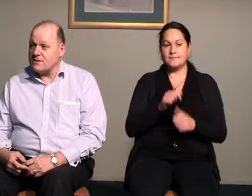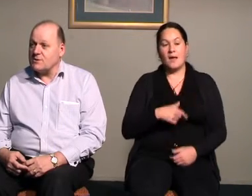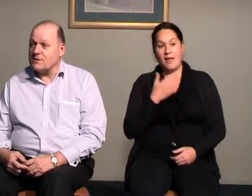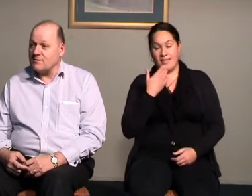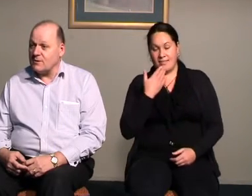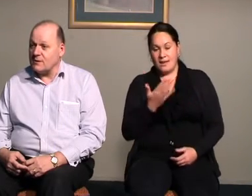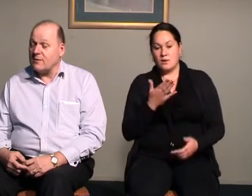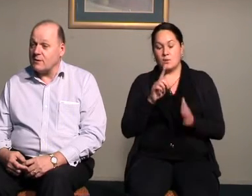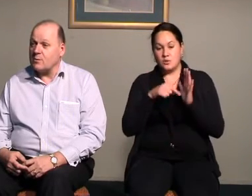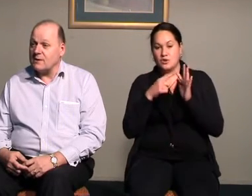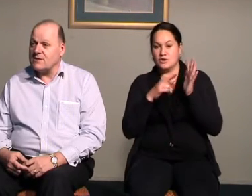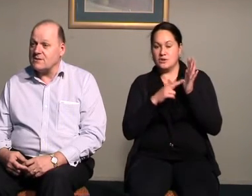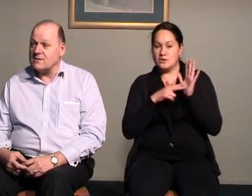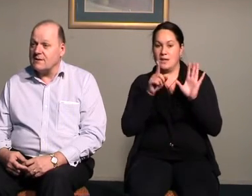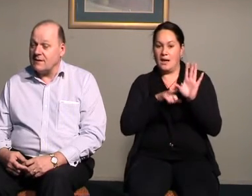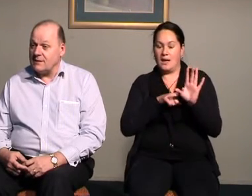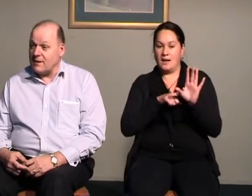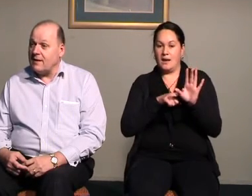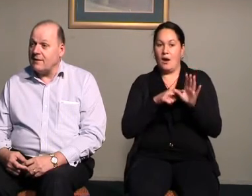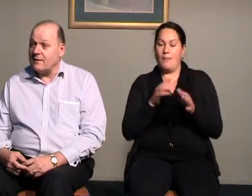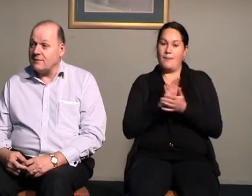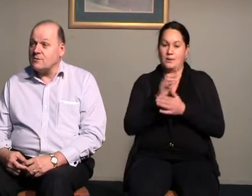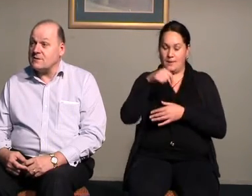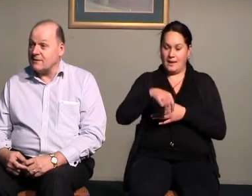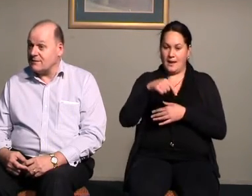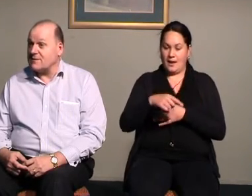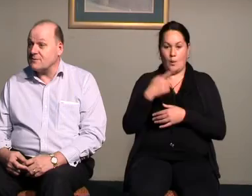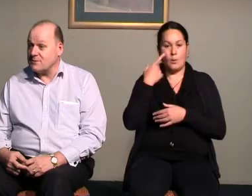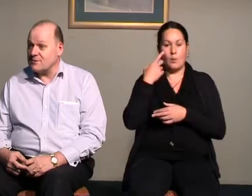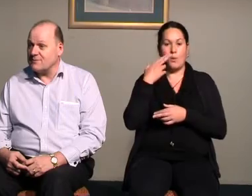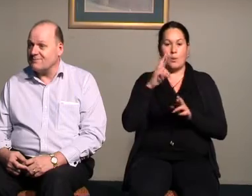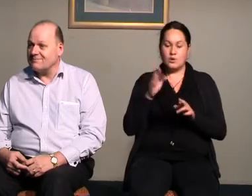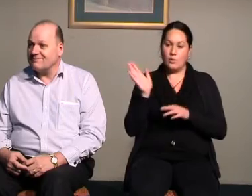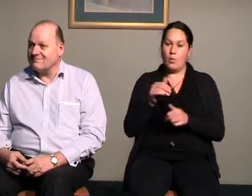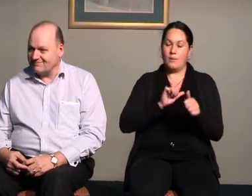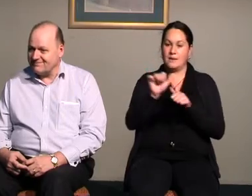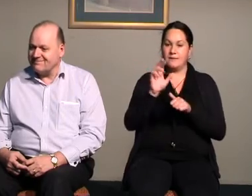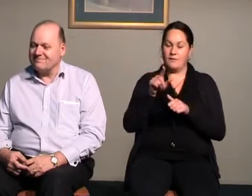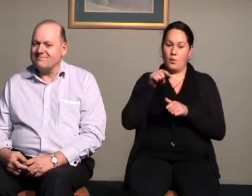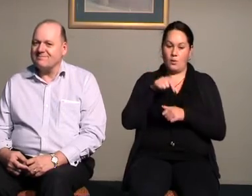best in the journey for local area coordination in the Bay and New Zealand into the future.